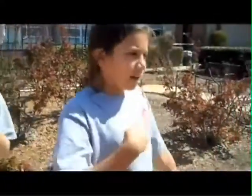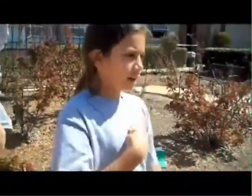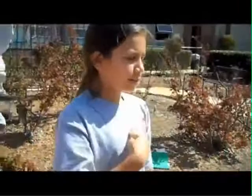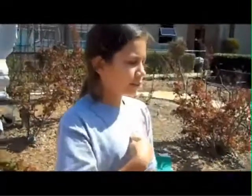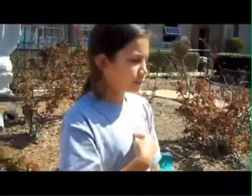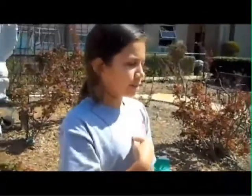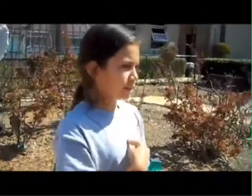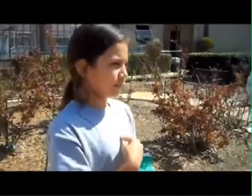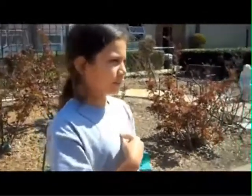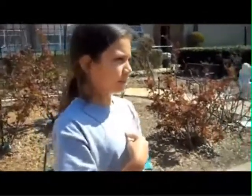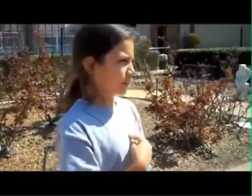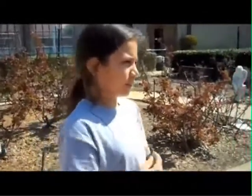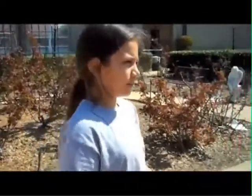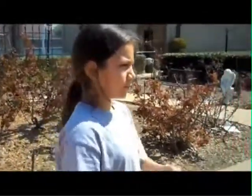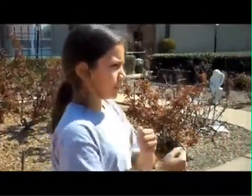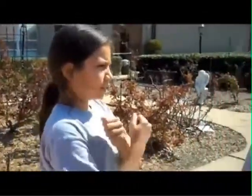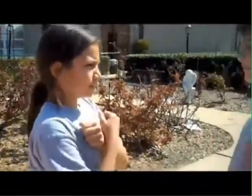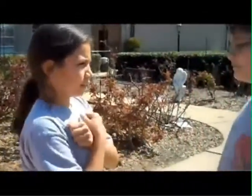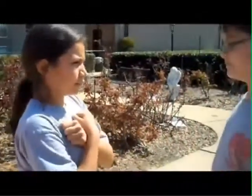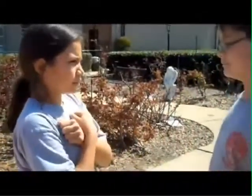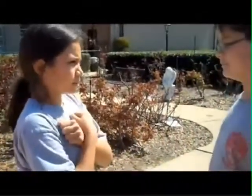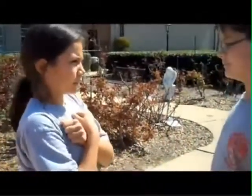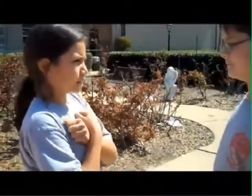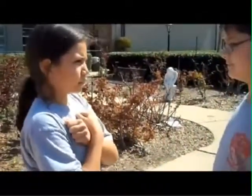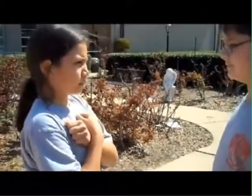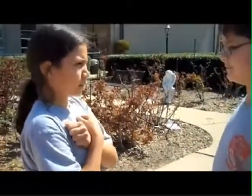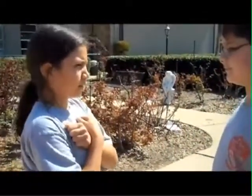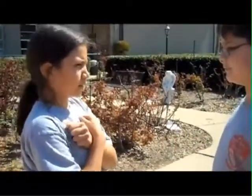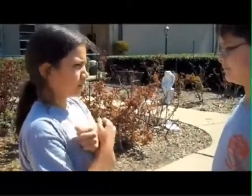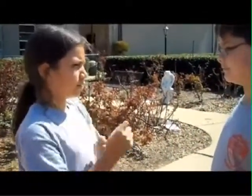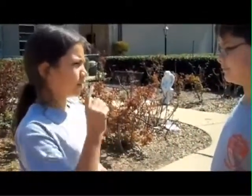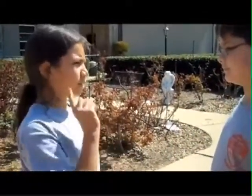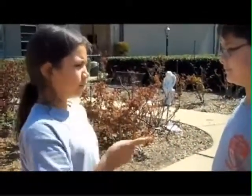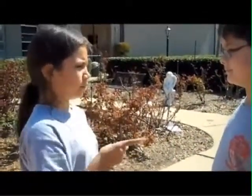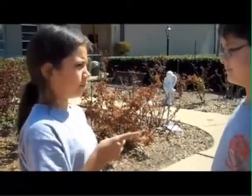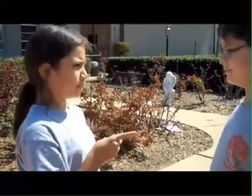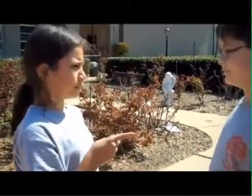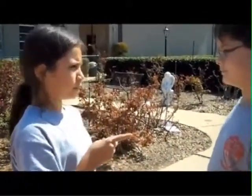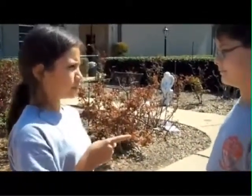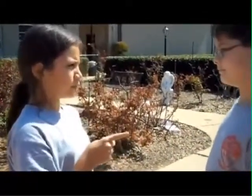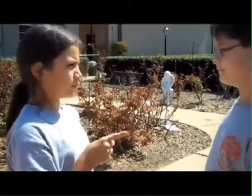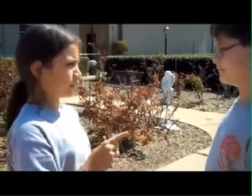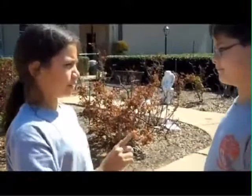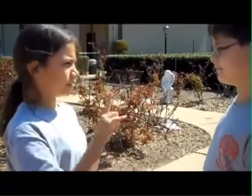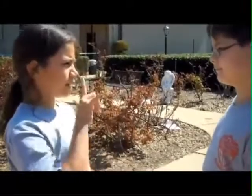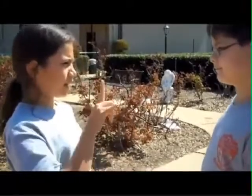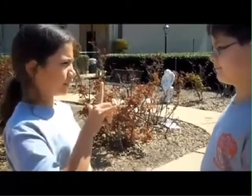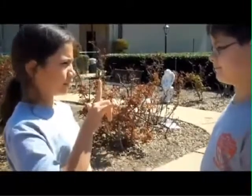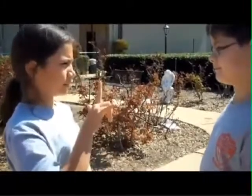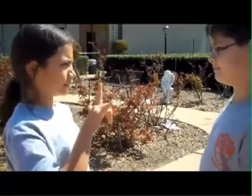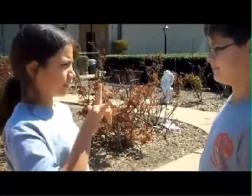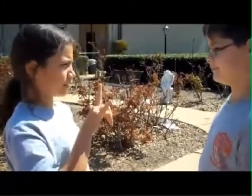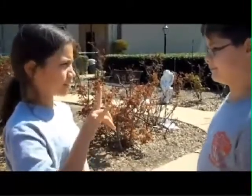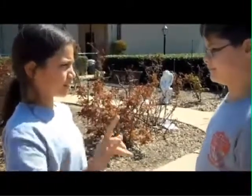I point to myself at the star. Love, cross my hands over my heart. You, then I point to a friend. I love you, and that's not the